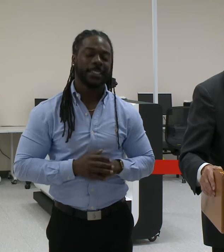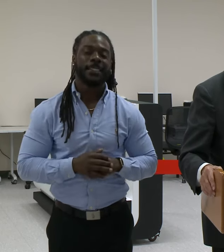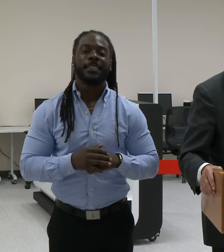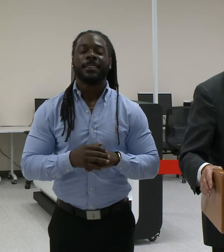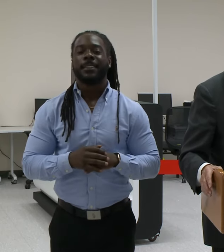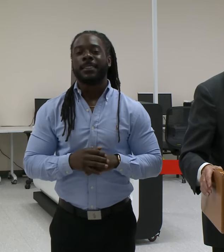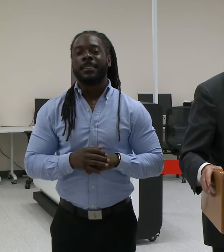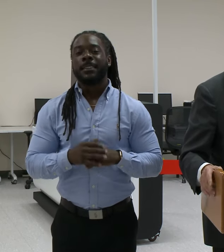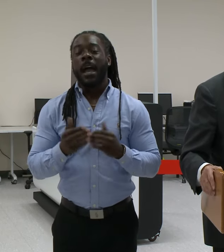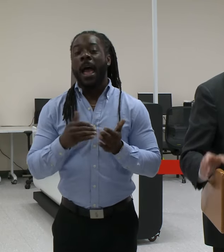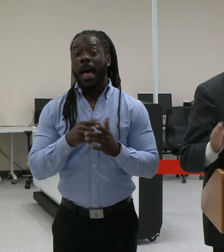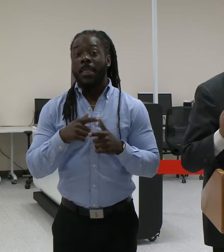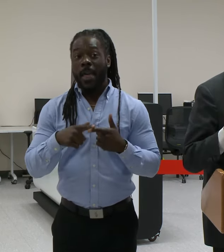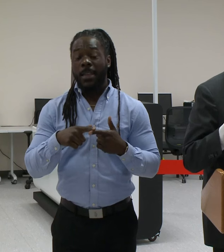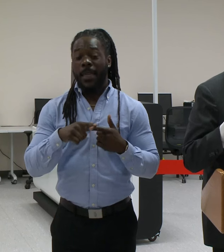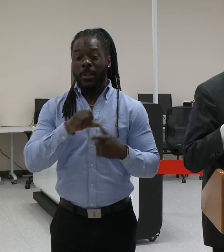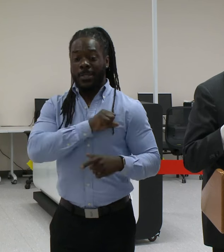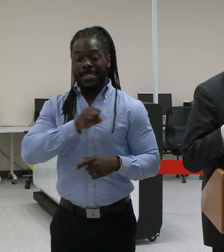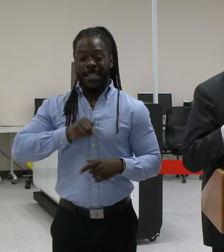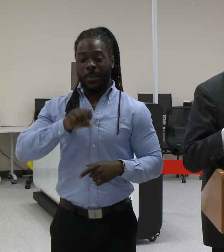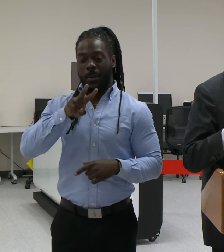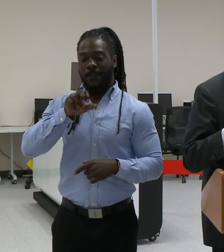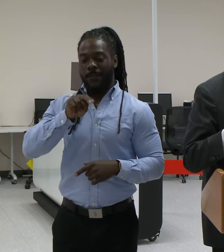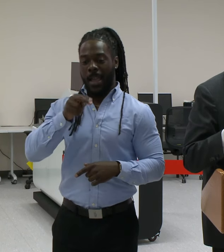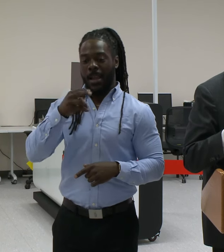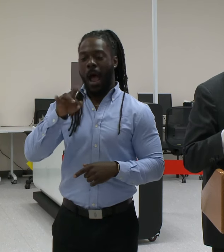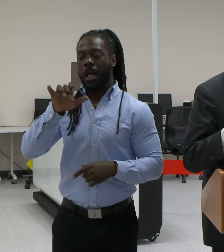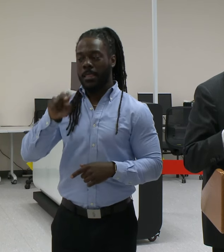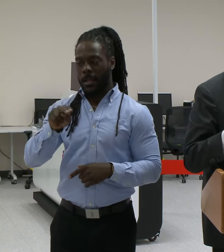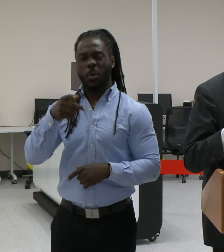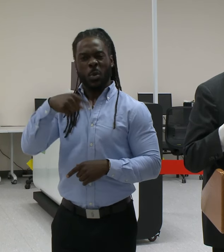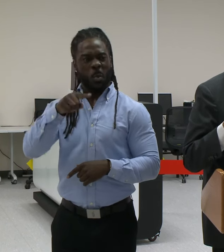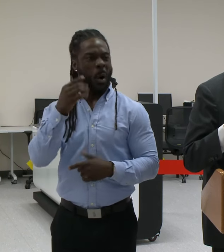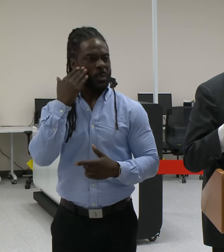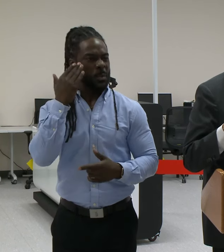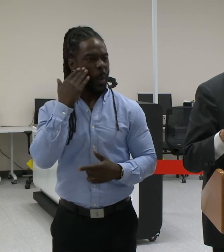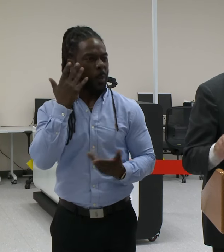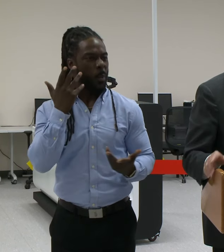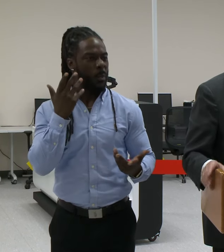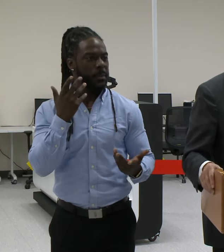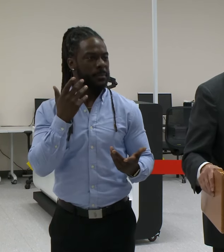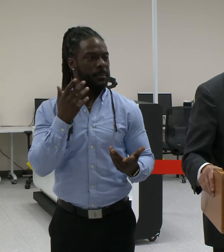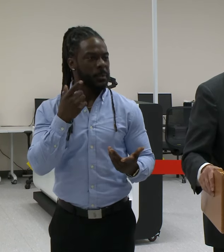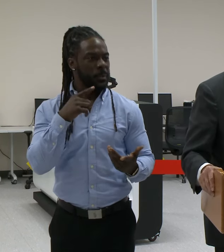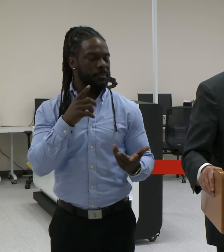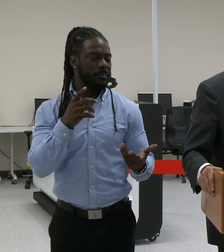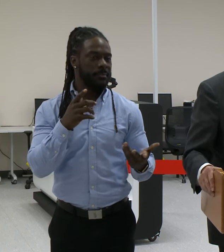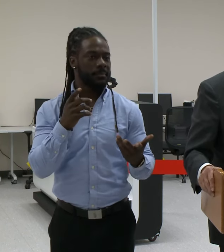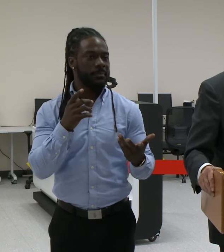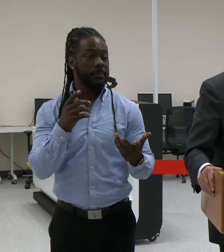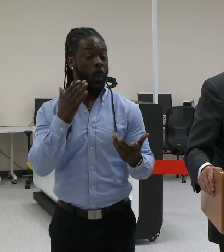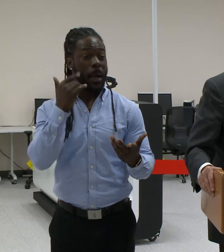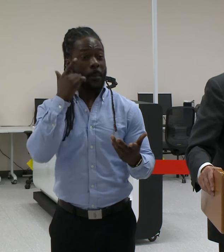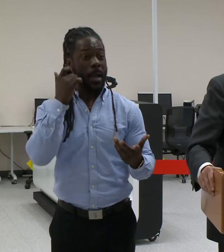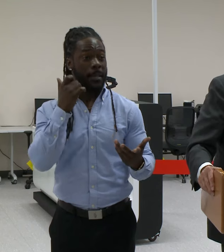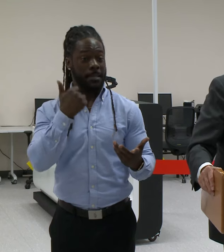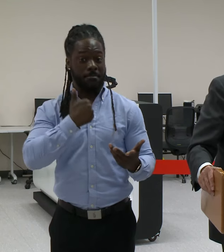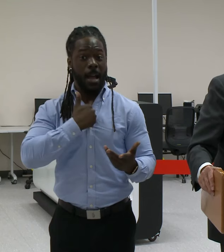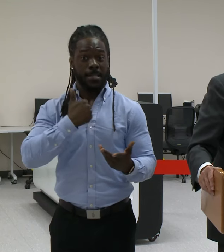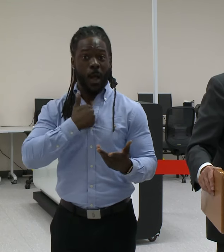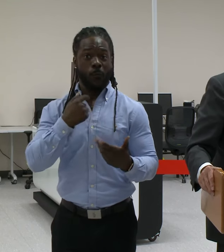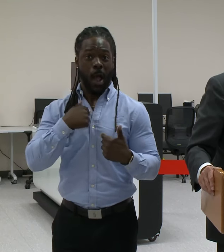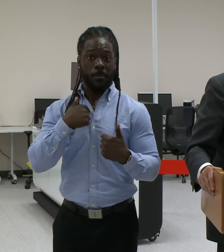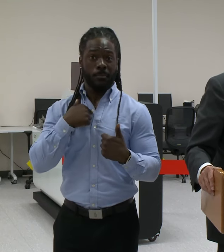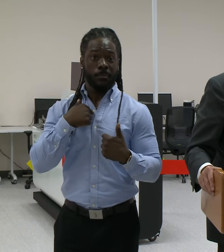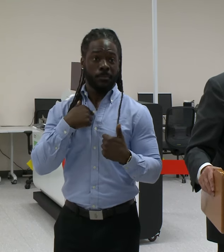there's Senator Van Hollen. You guys are pretty well situated in terms of because although I'm the ranking